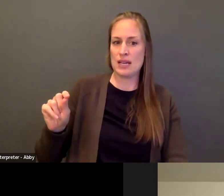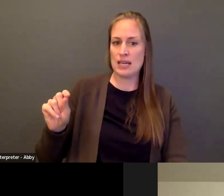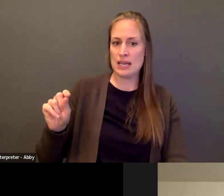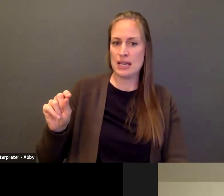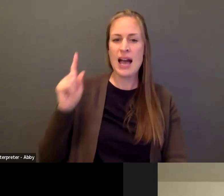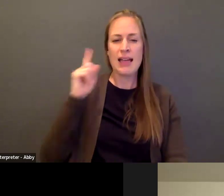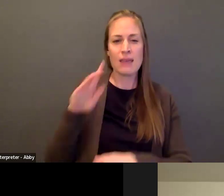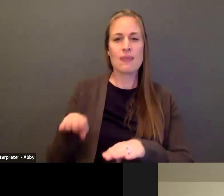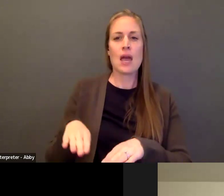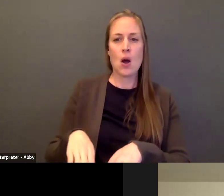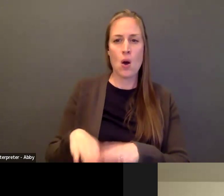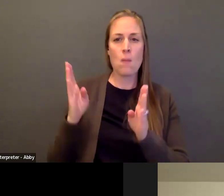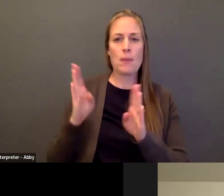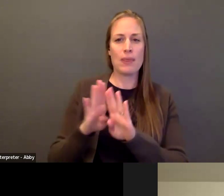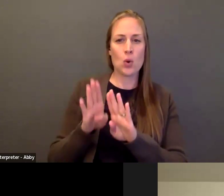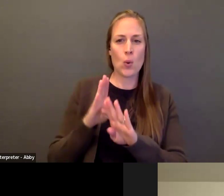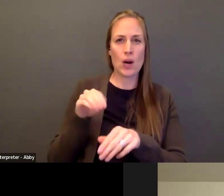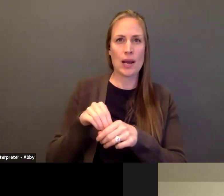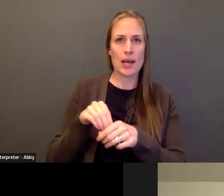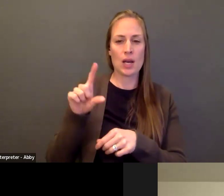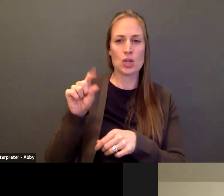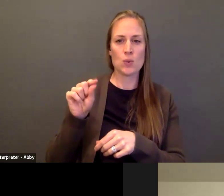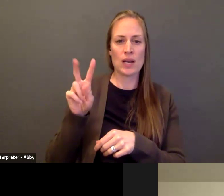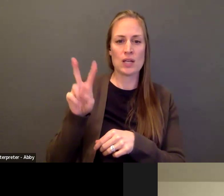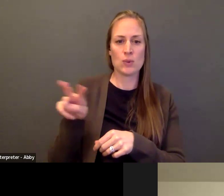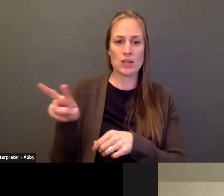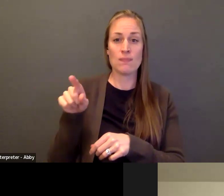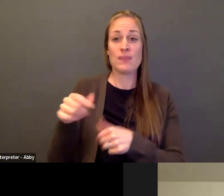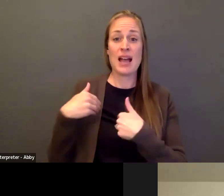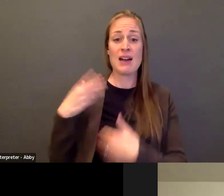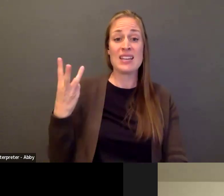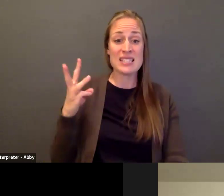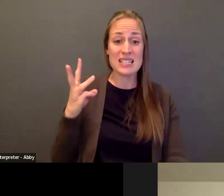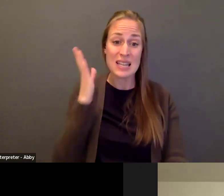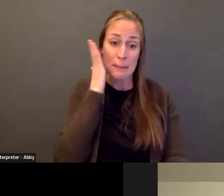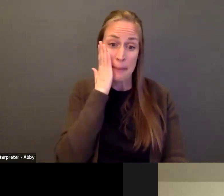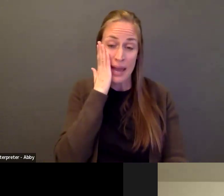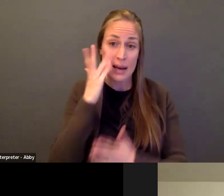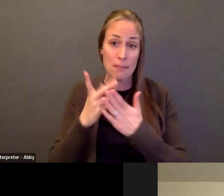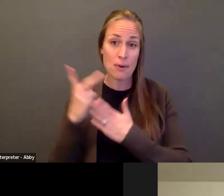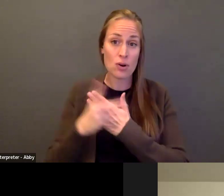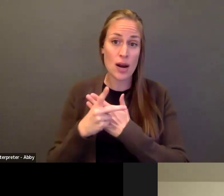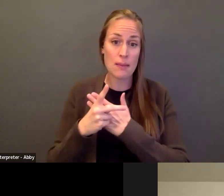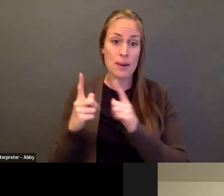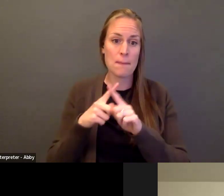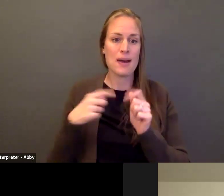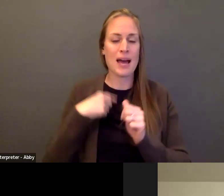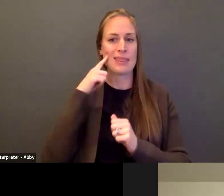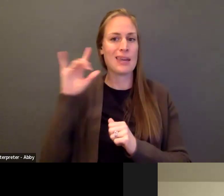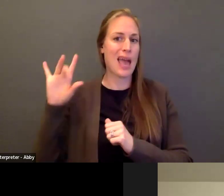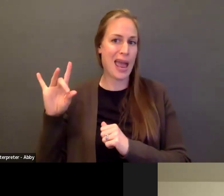2022. They have a 16-bed program, but I believe only 8 of them are dedicated to the